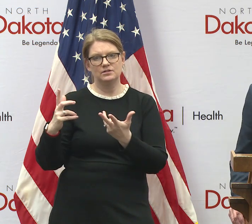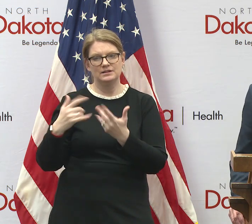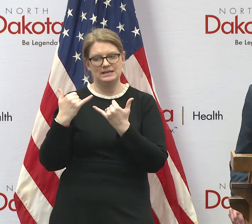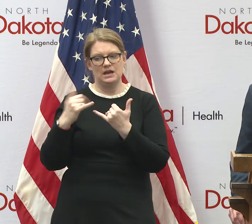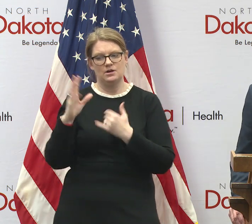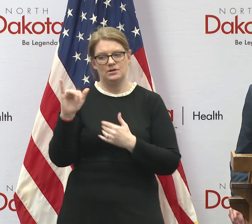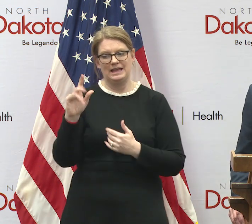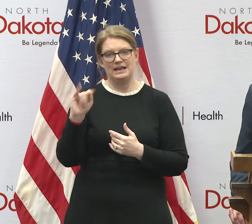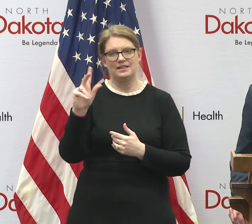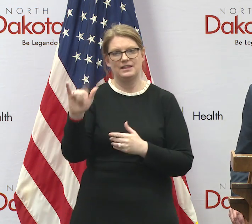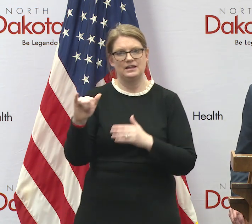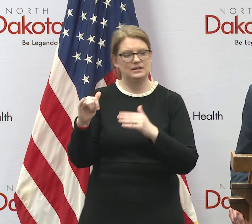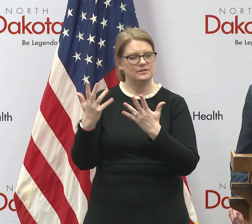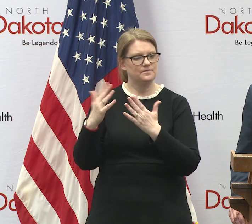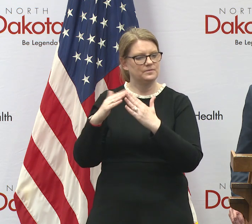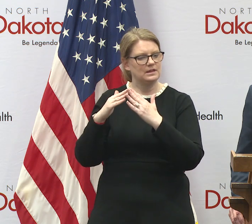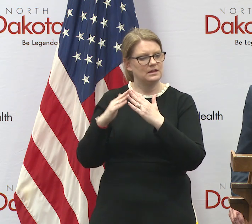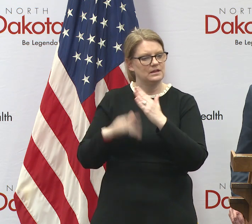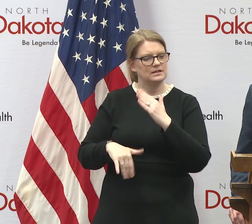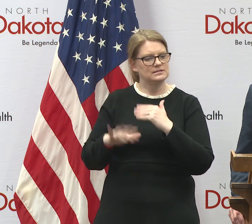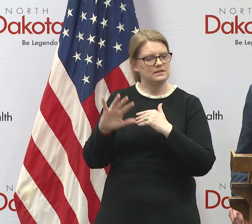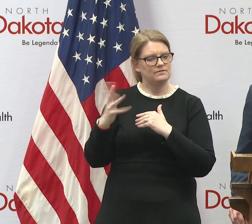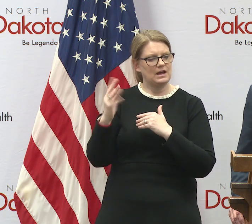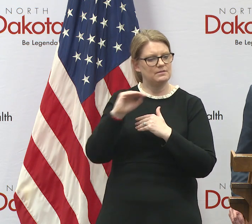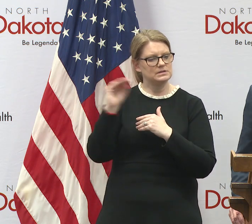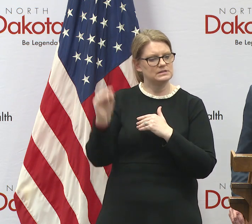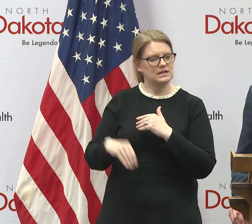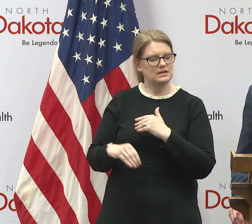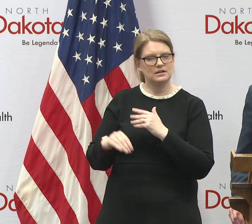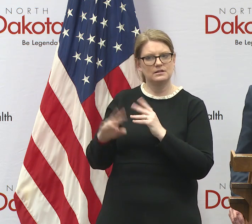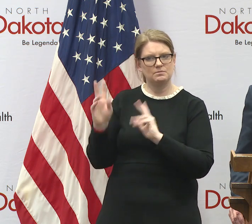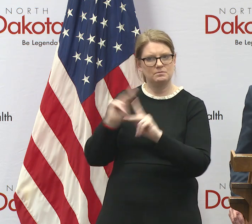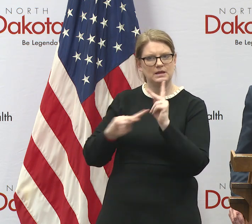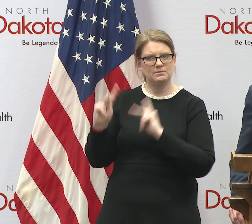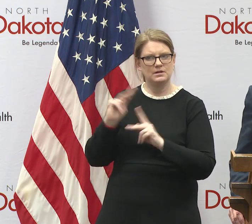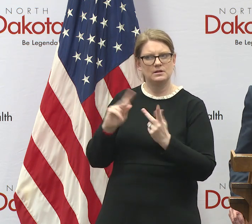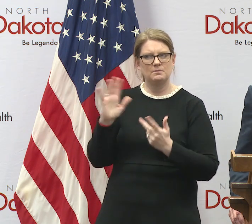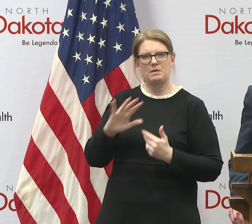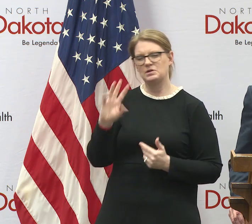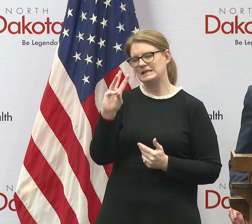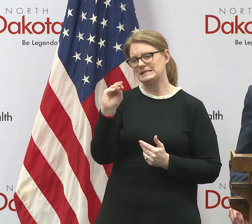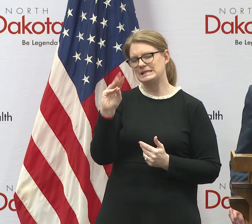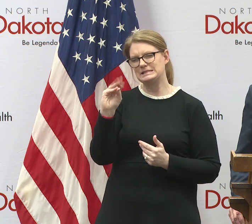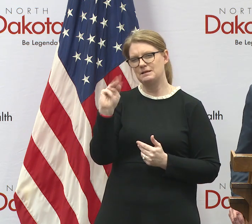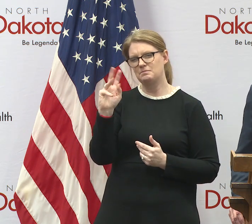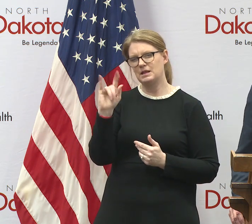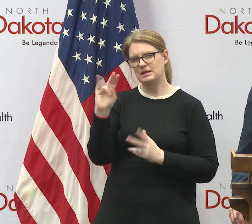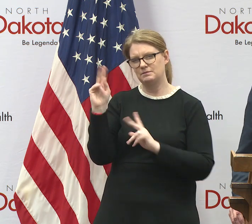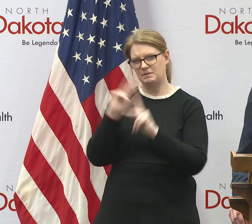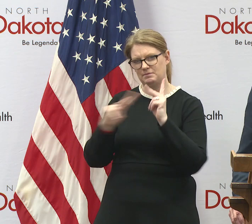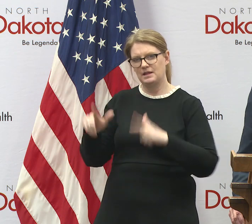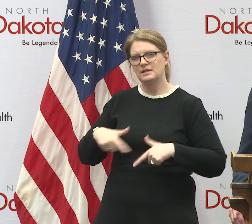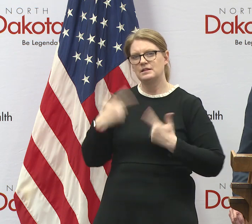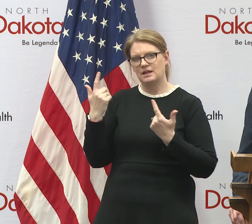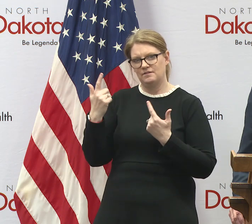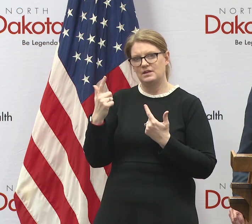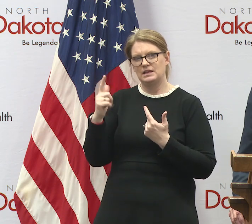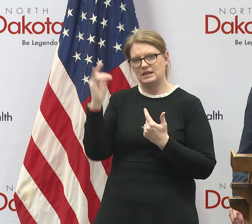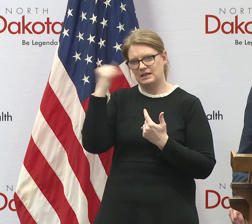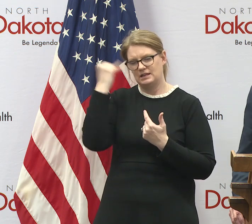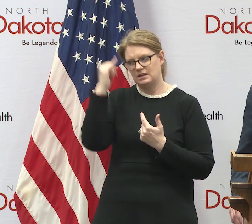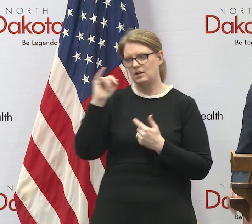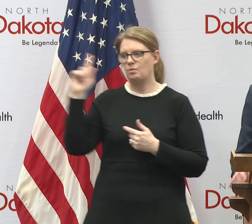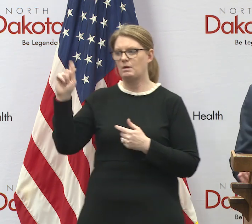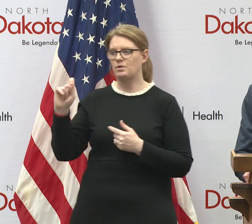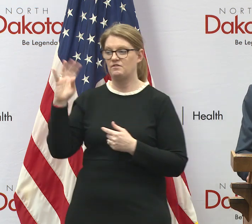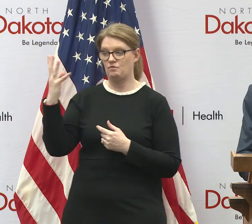now, which has less than 5% of the population. There's about 60 million people that live in Italy. There's 1.4 billion that live in